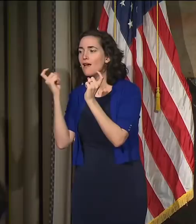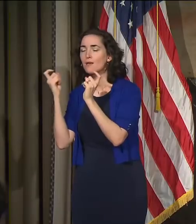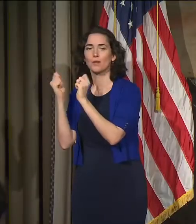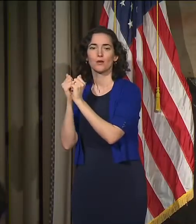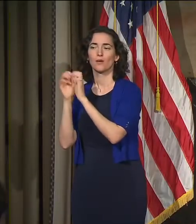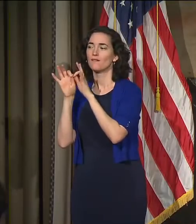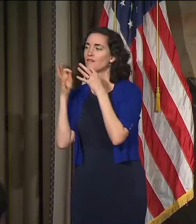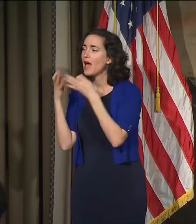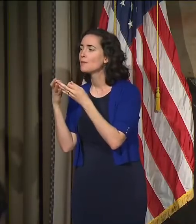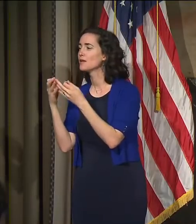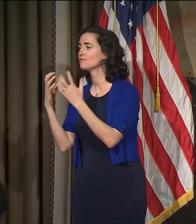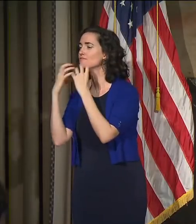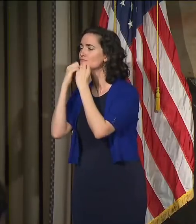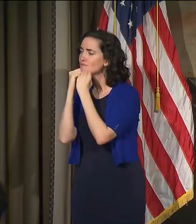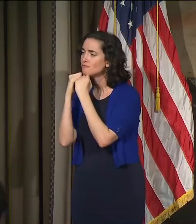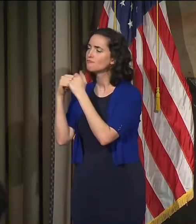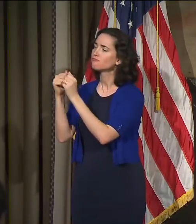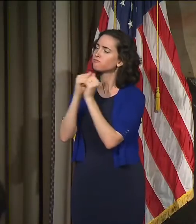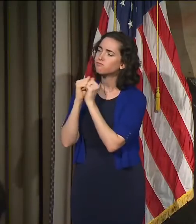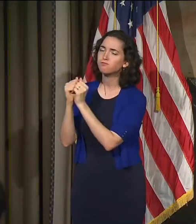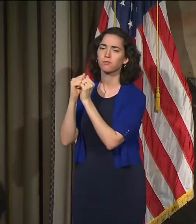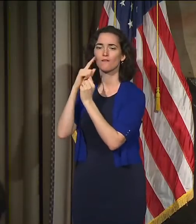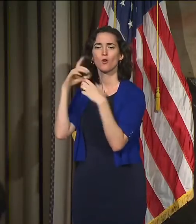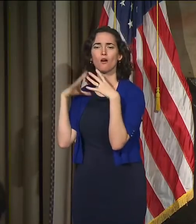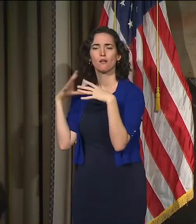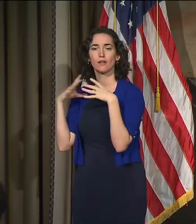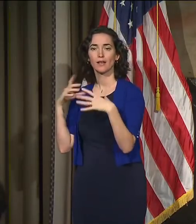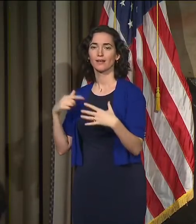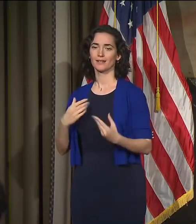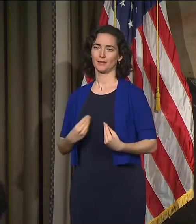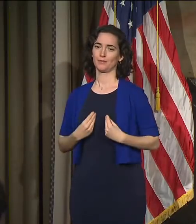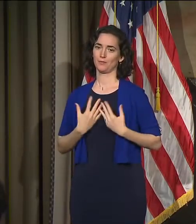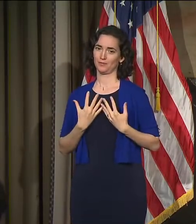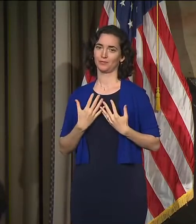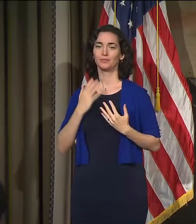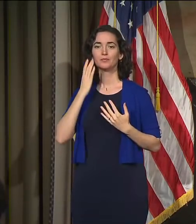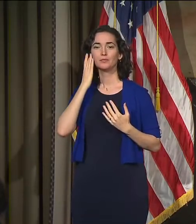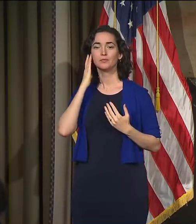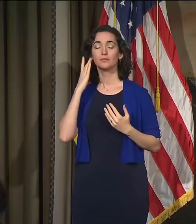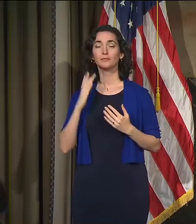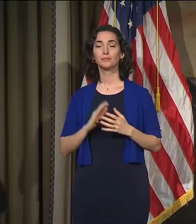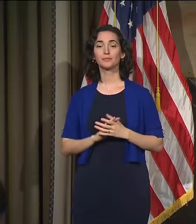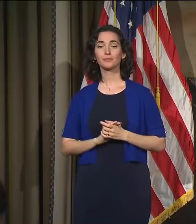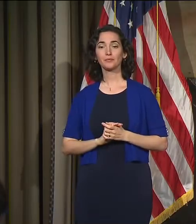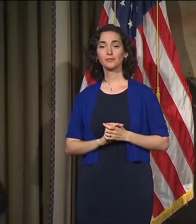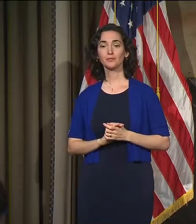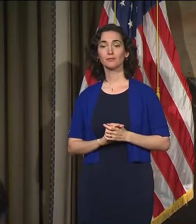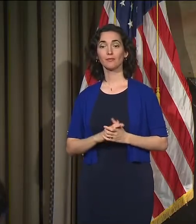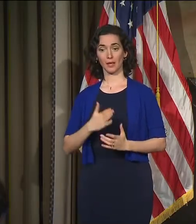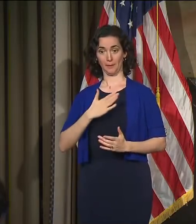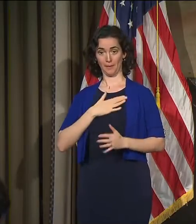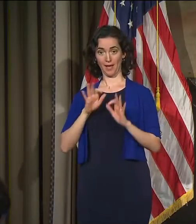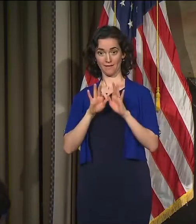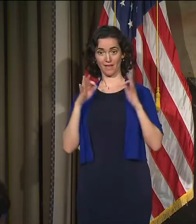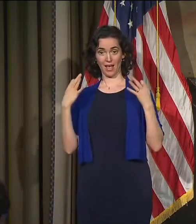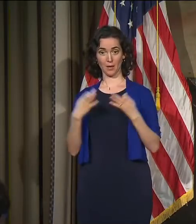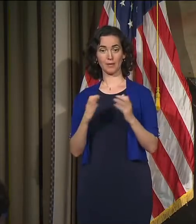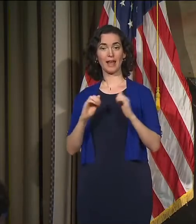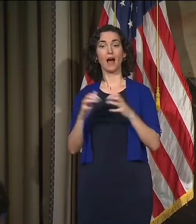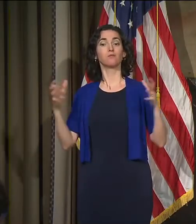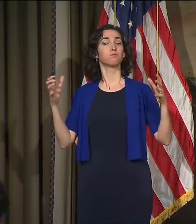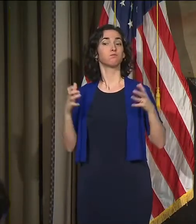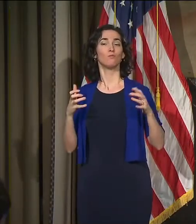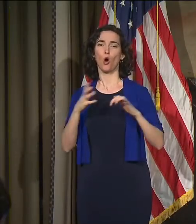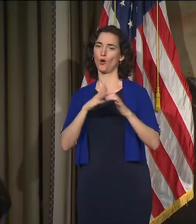embrace family and embrace the holiday season and so forth. I can tell you my extended family will be getting together